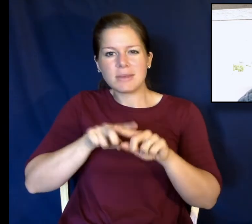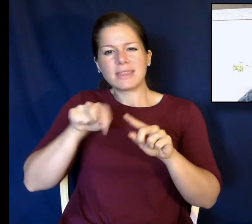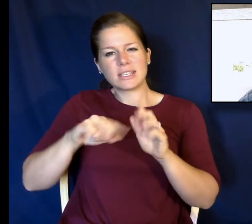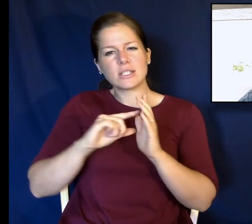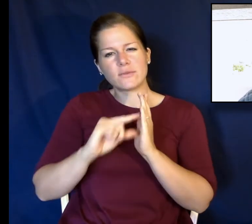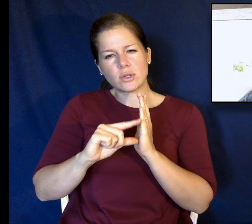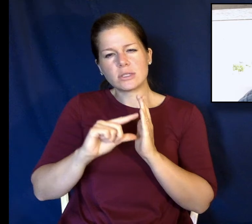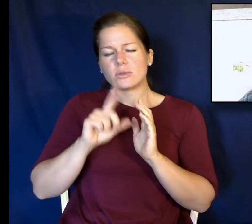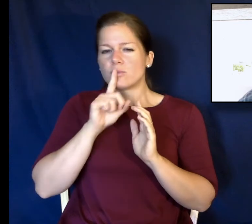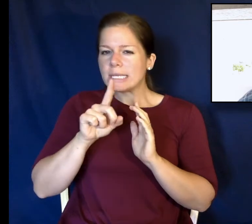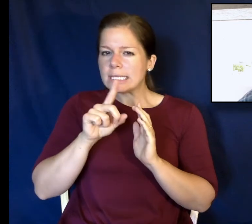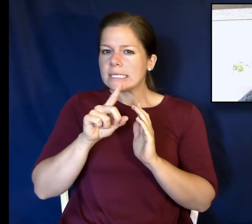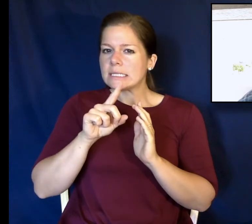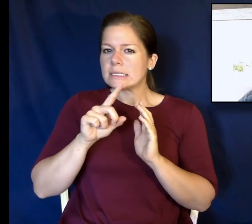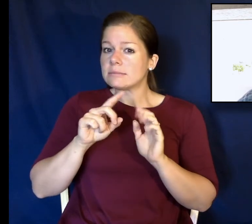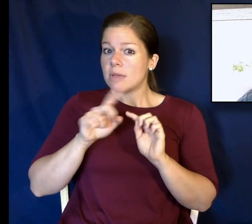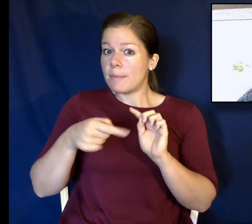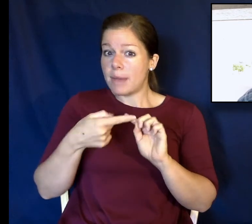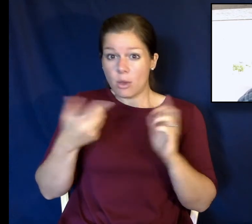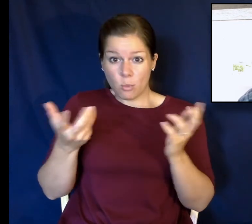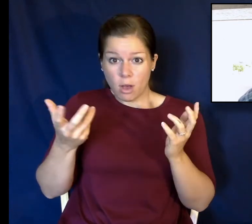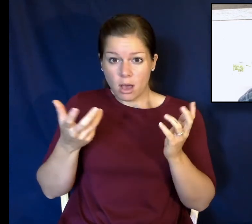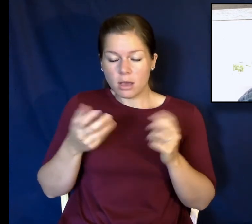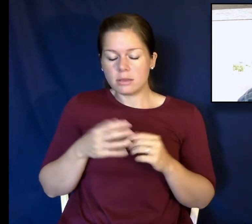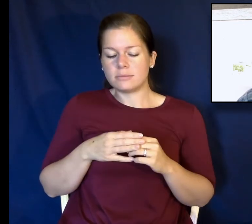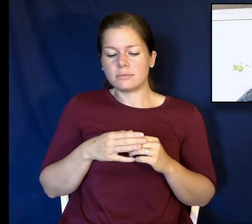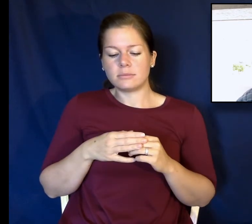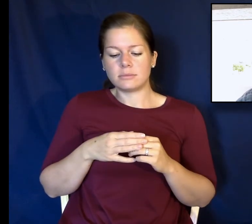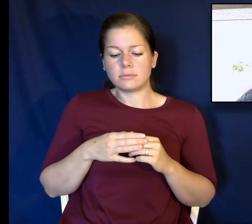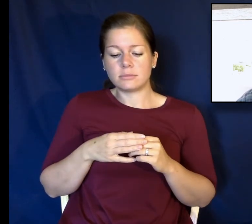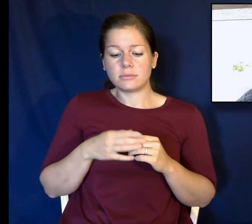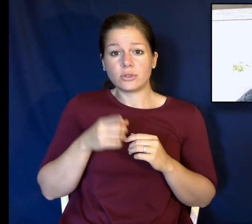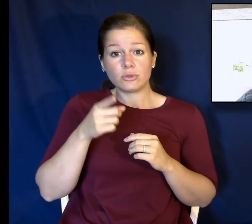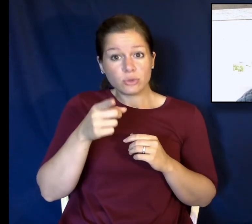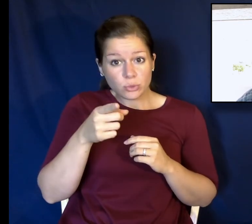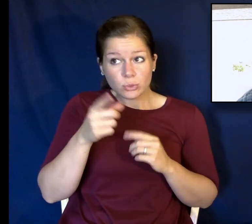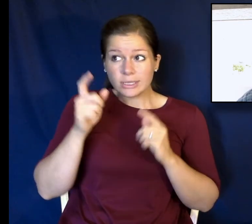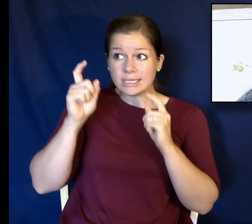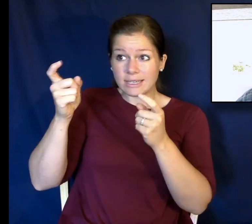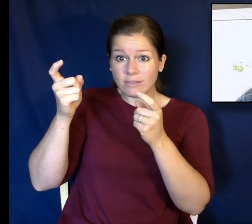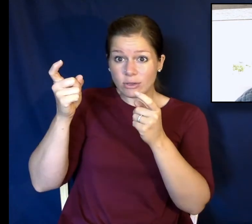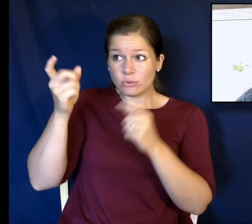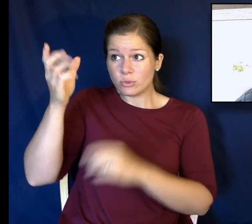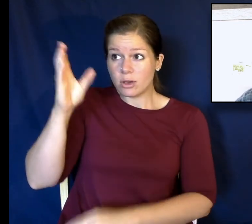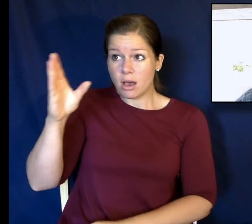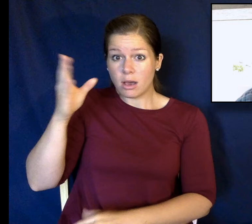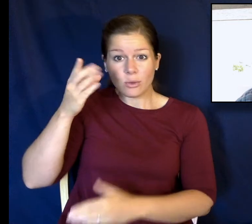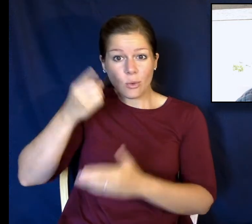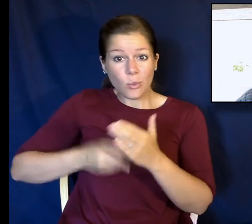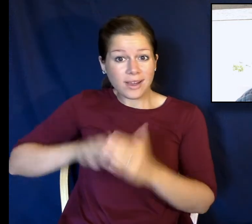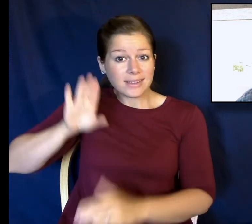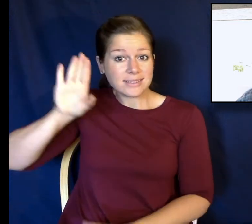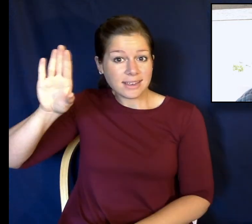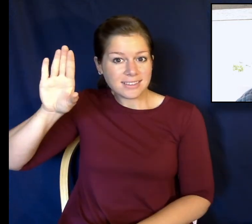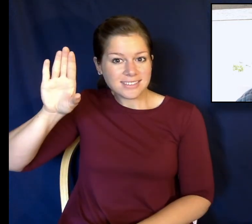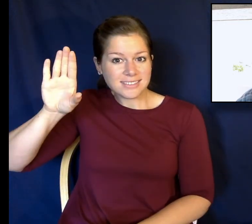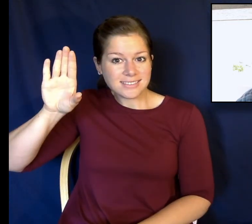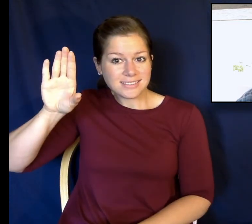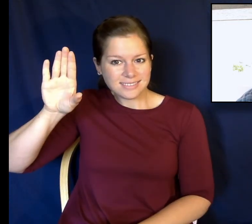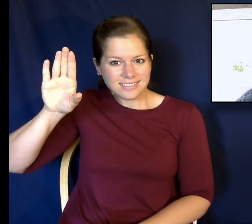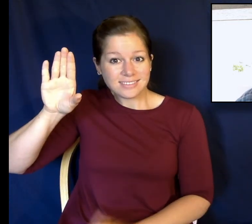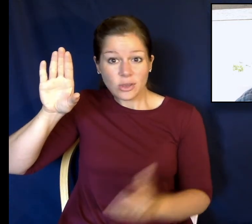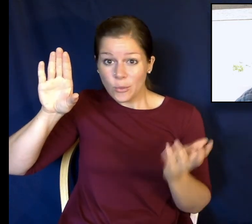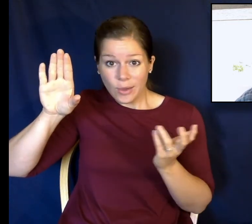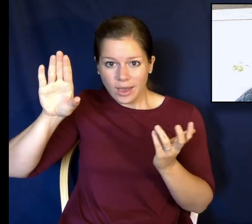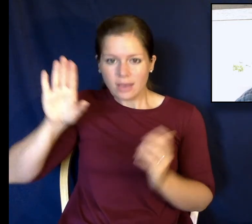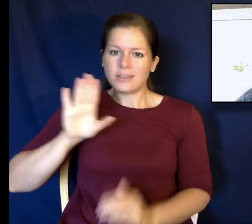verse is really about, what this passage is really about, is you giving to God what is God's. And that is your